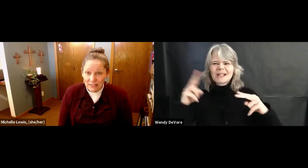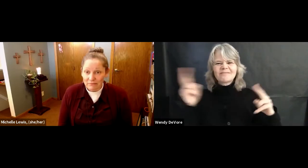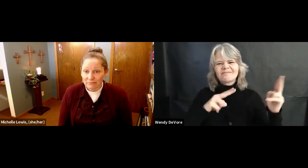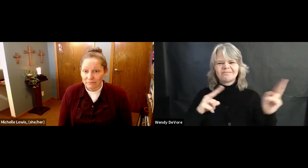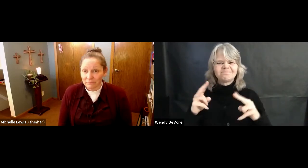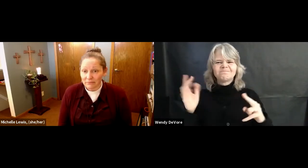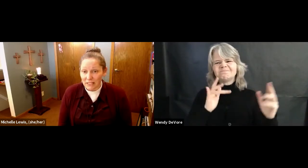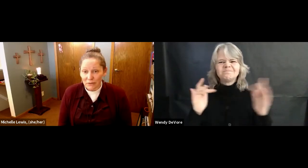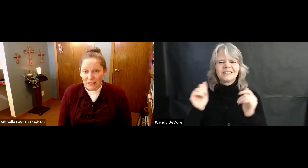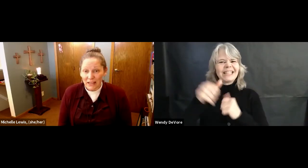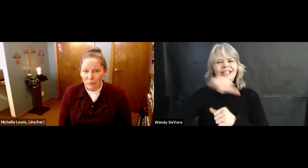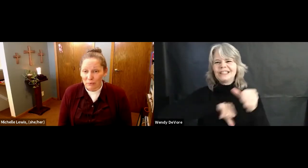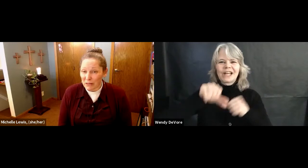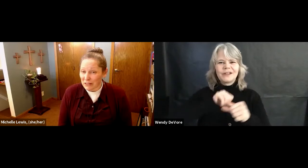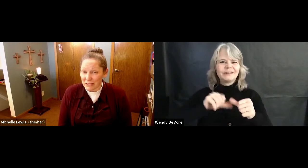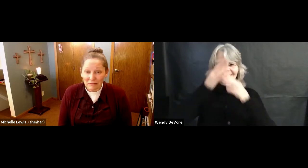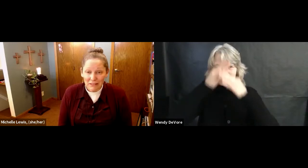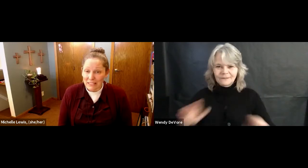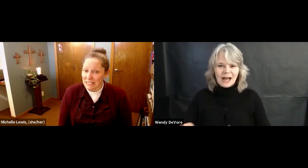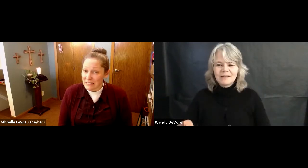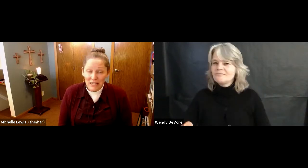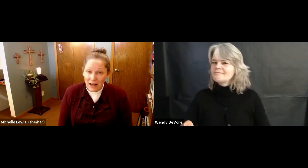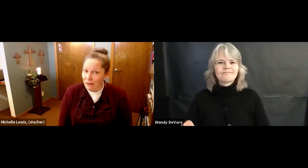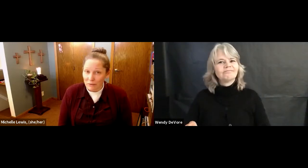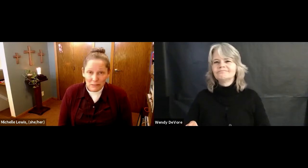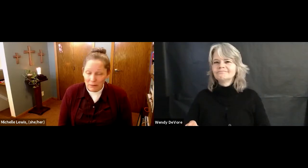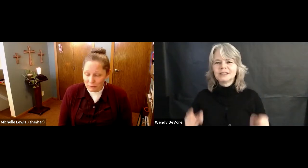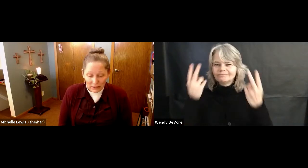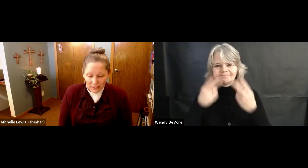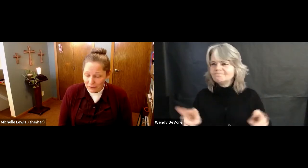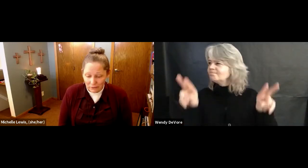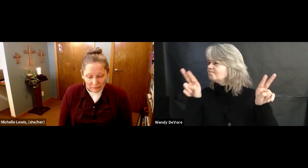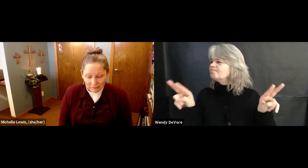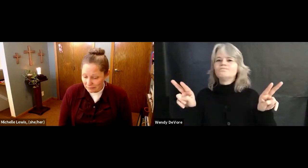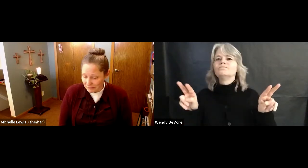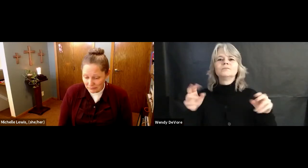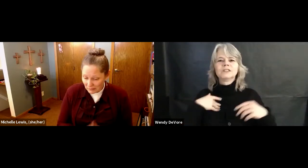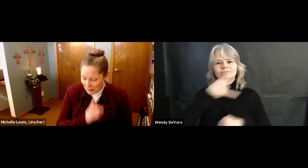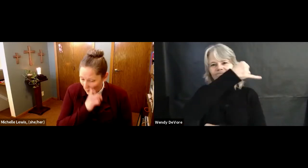divisions. And so they did not respect one another.